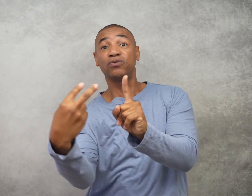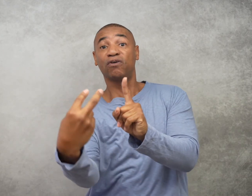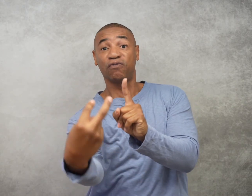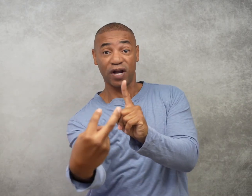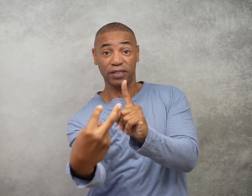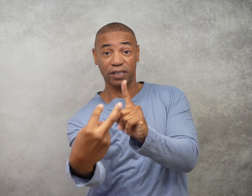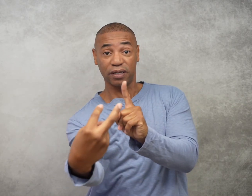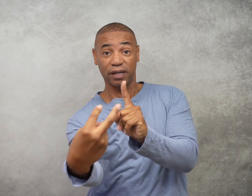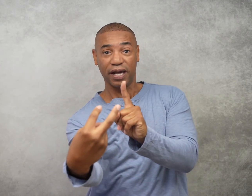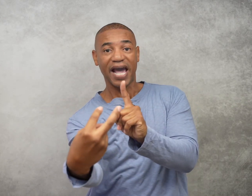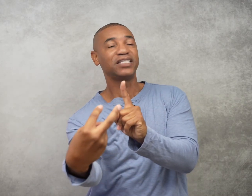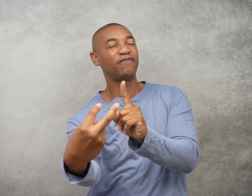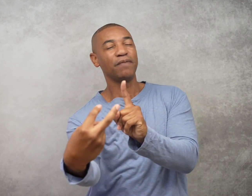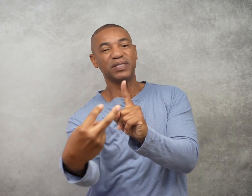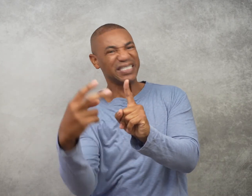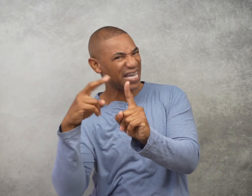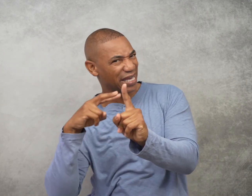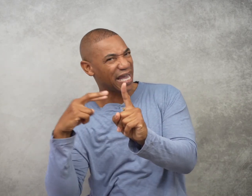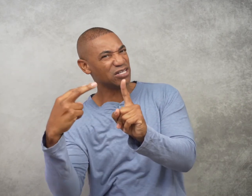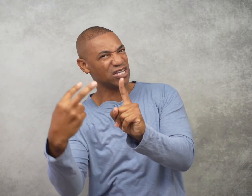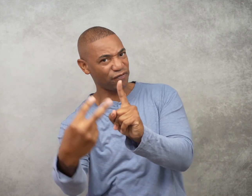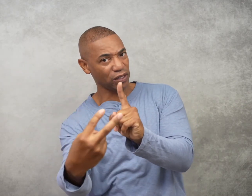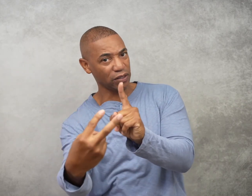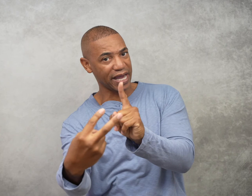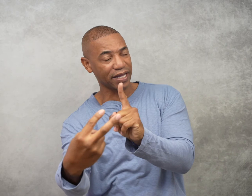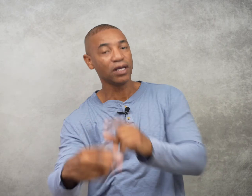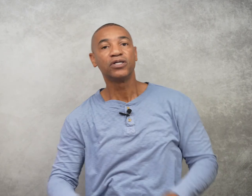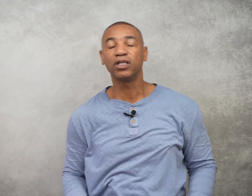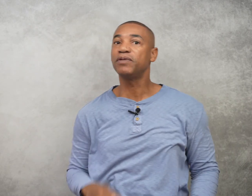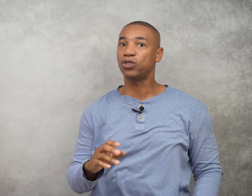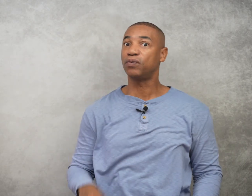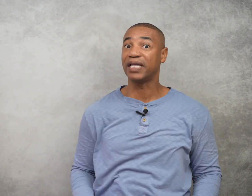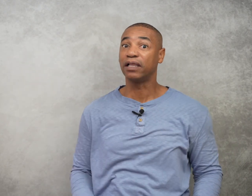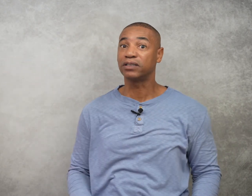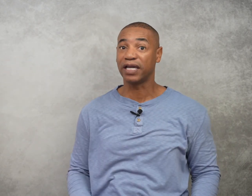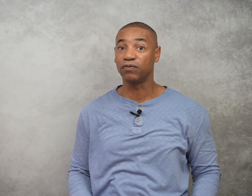the front as if I'm taking a different look at it. So let me show you what that looks like in real